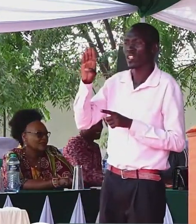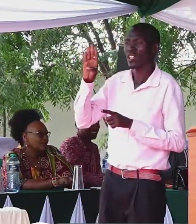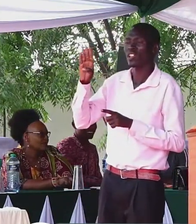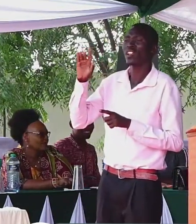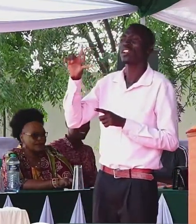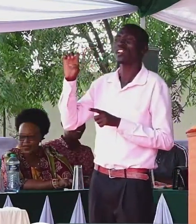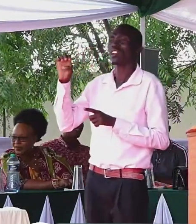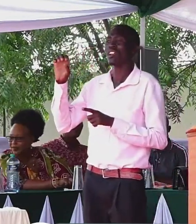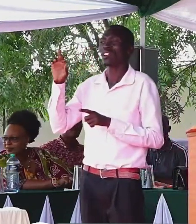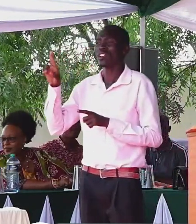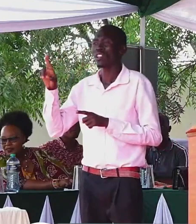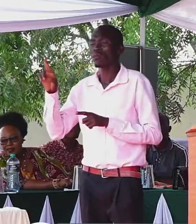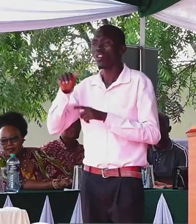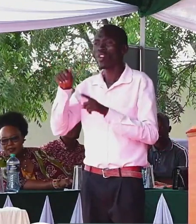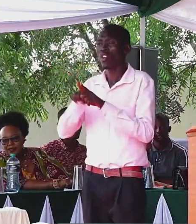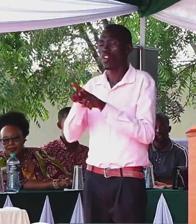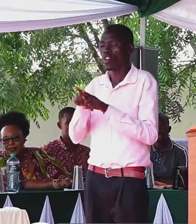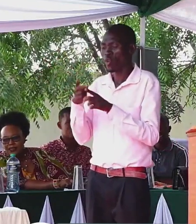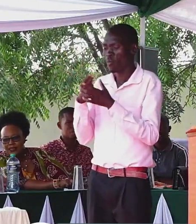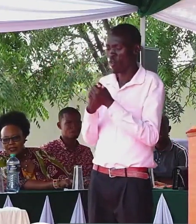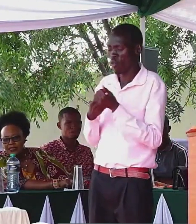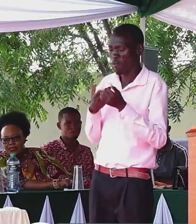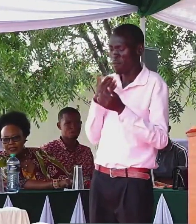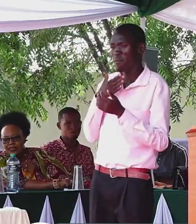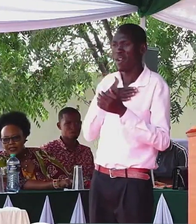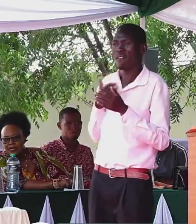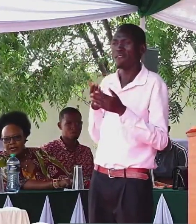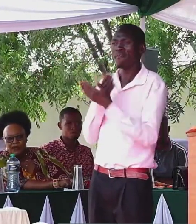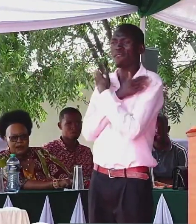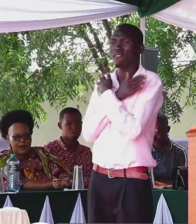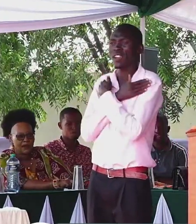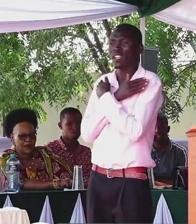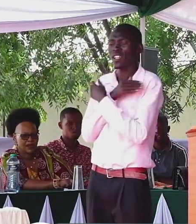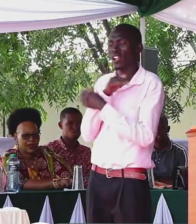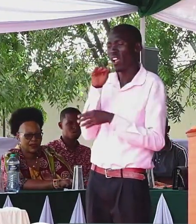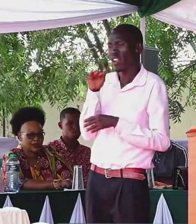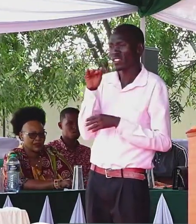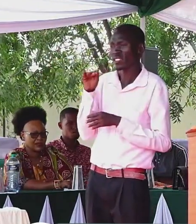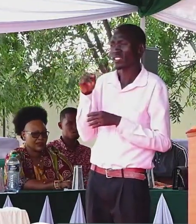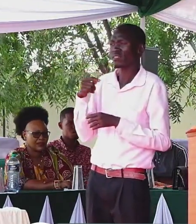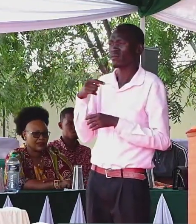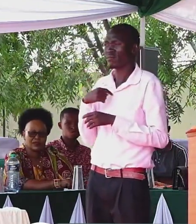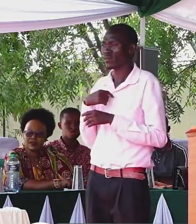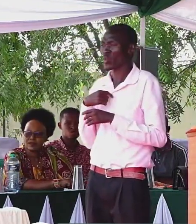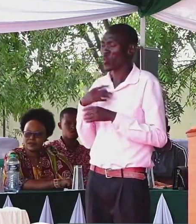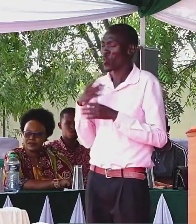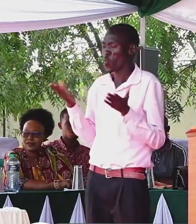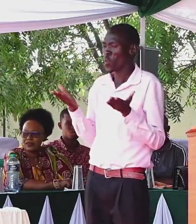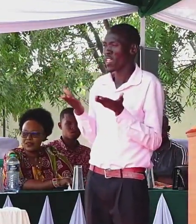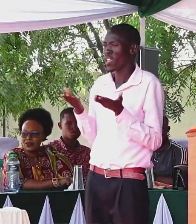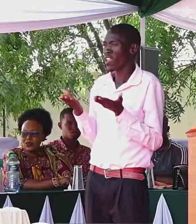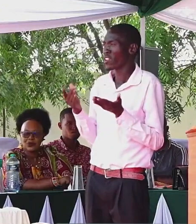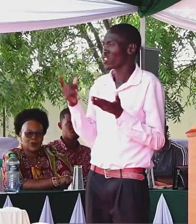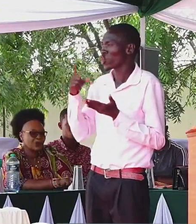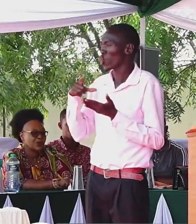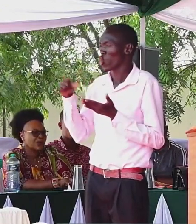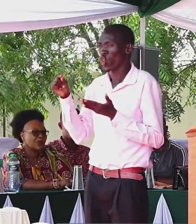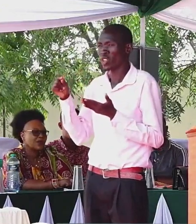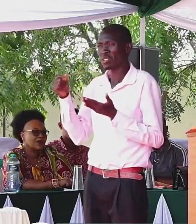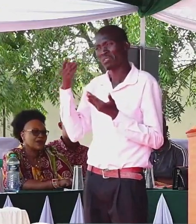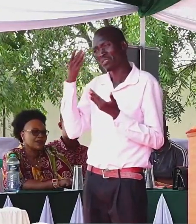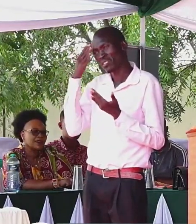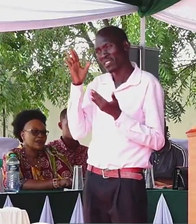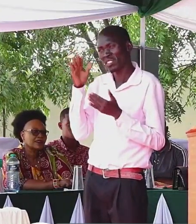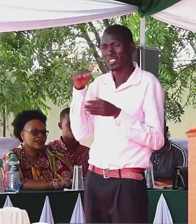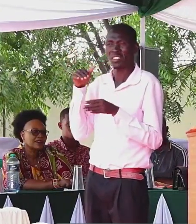Kilifi, Clara, both of them are my friends. So when they were asking me about where it will go, I didn't want to get